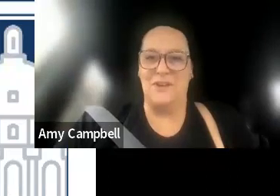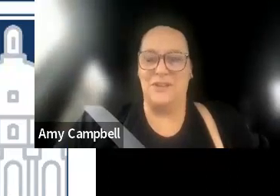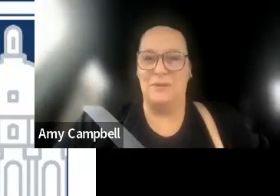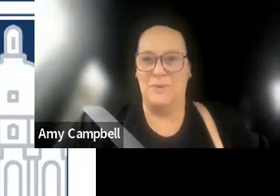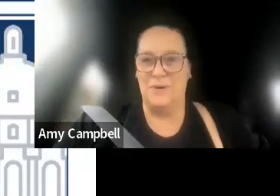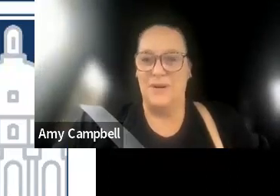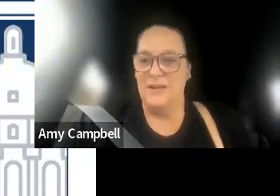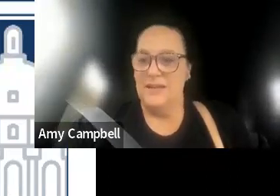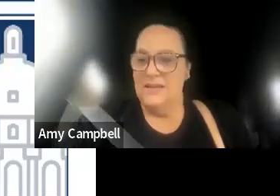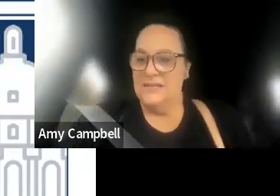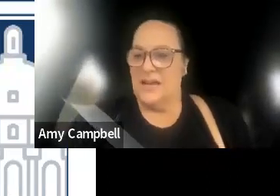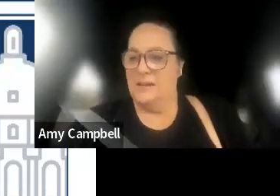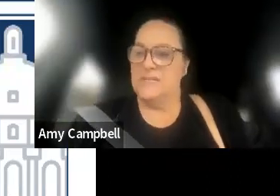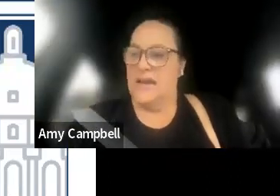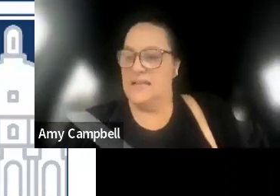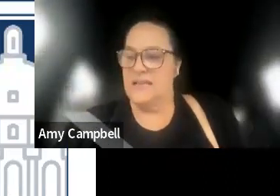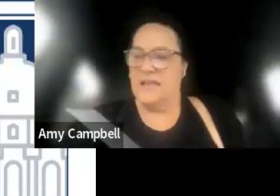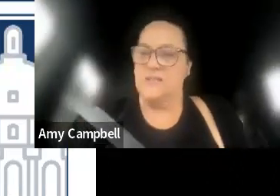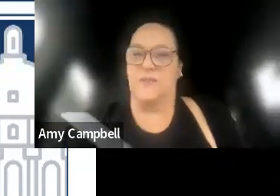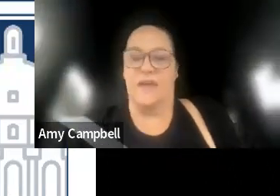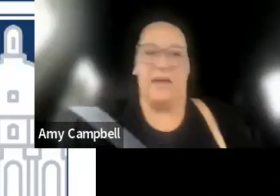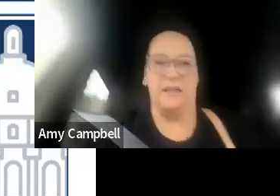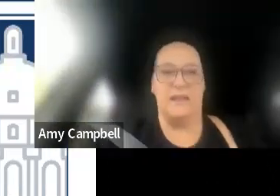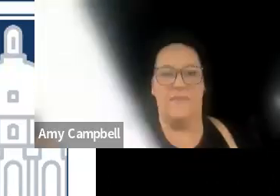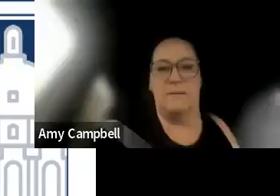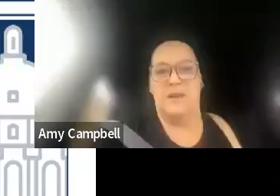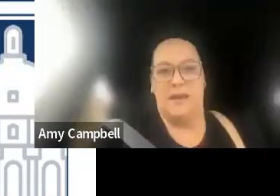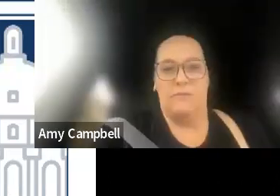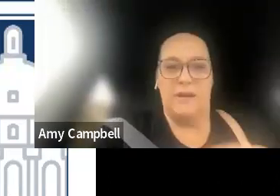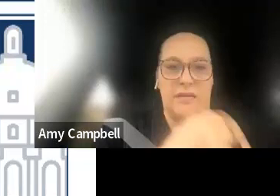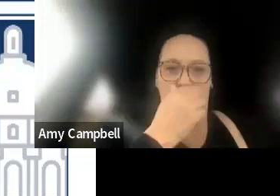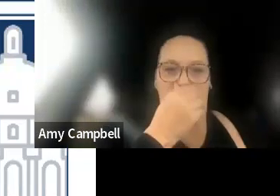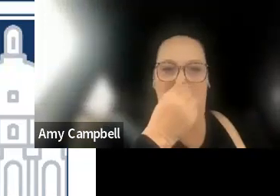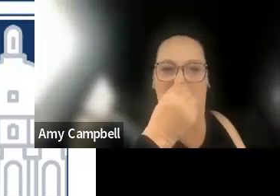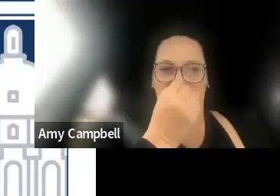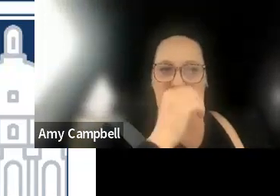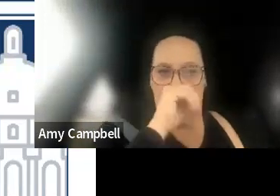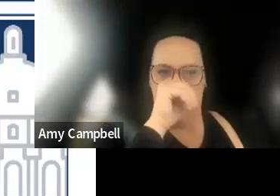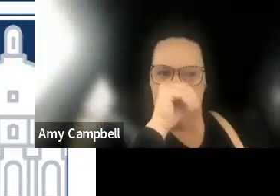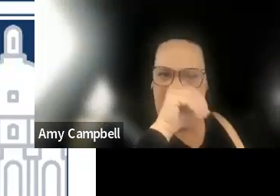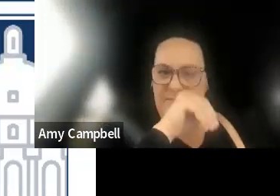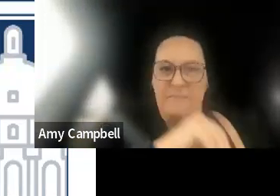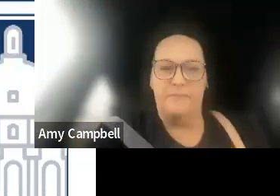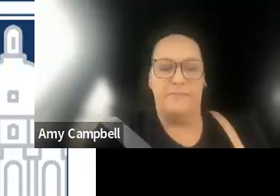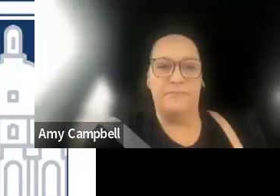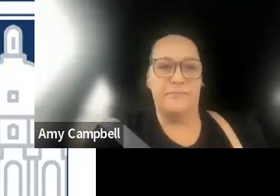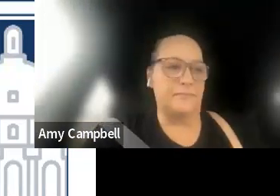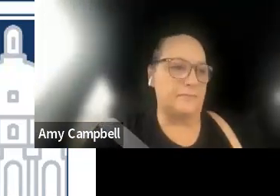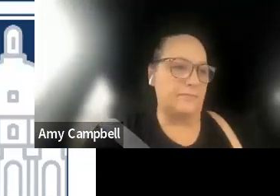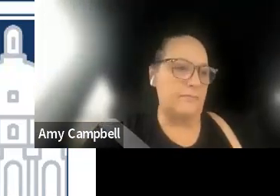I'm going to give you a little bit more time to answer that, and then I'm going to kind of run into the questions